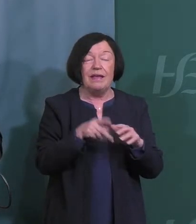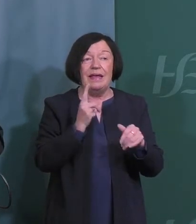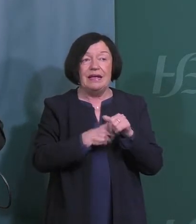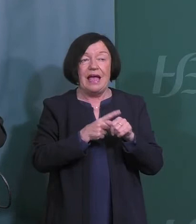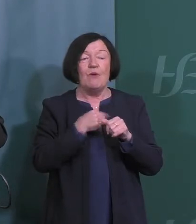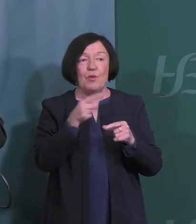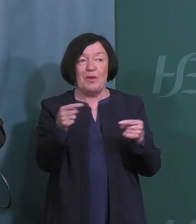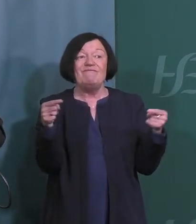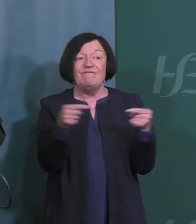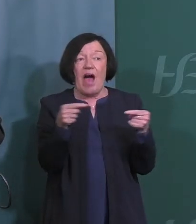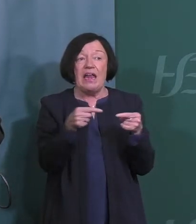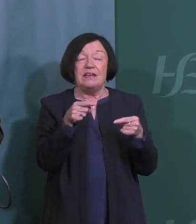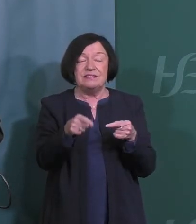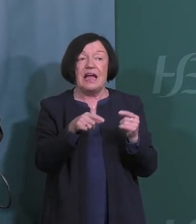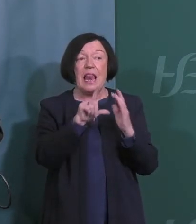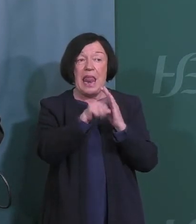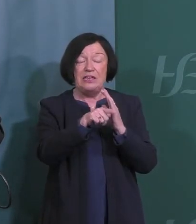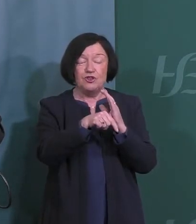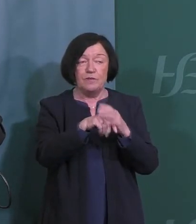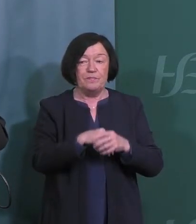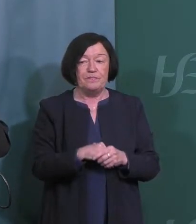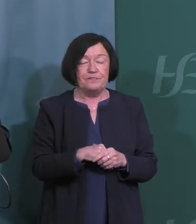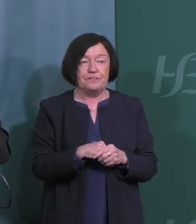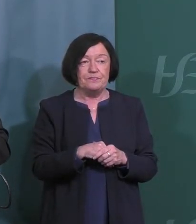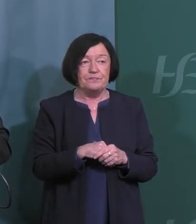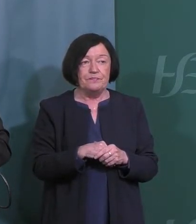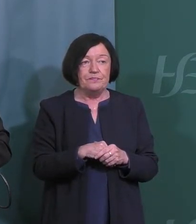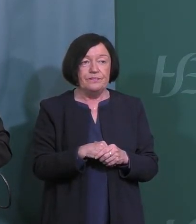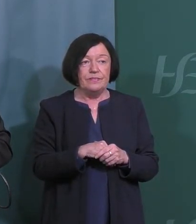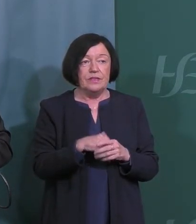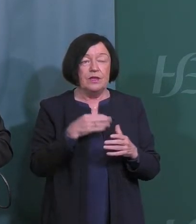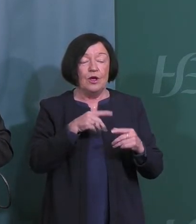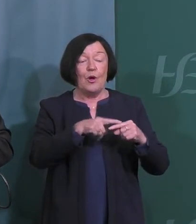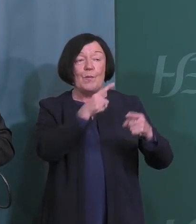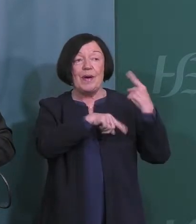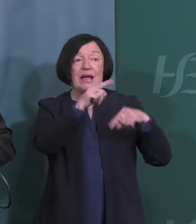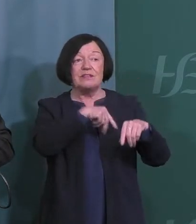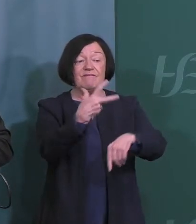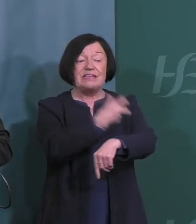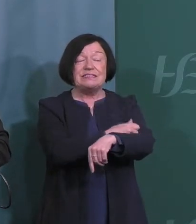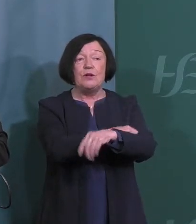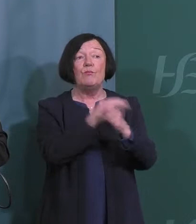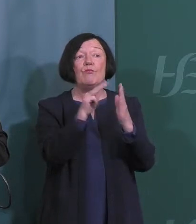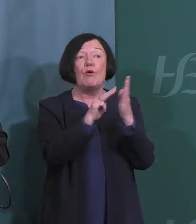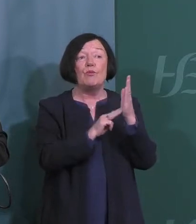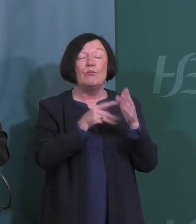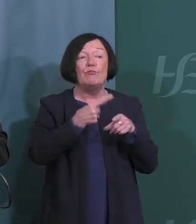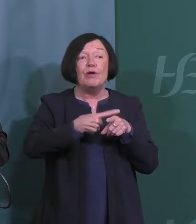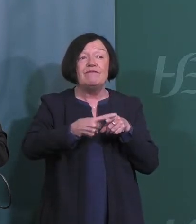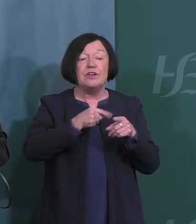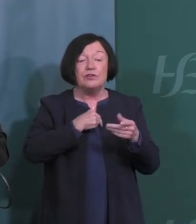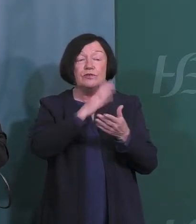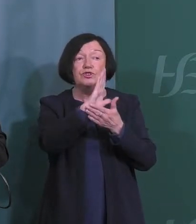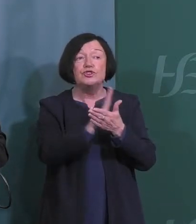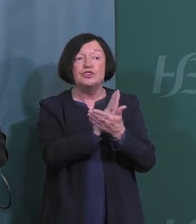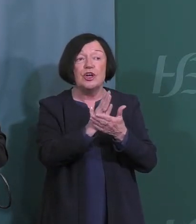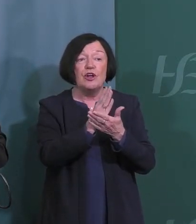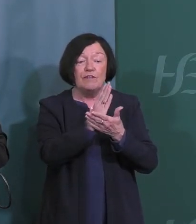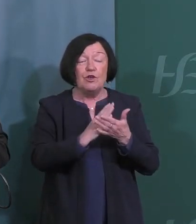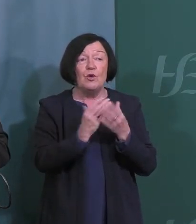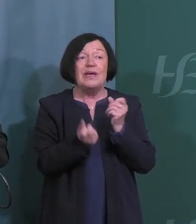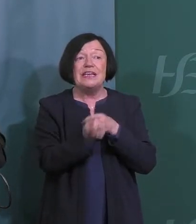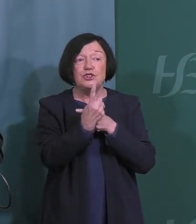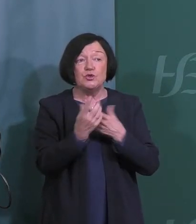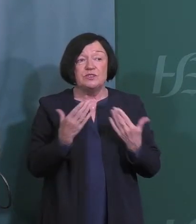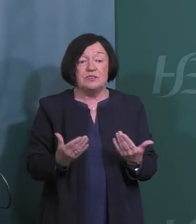we're finalising some of that data as we speak. Just getting back to the vaccination programme, briefly just to share a few current issues